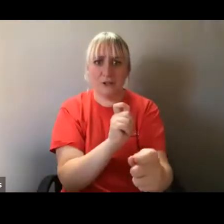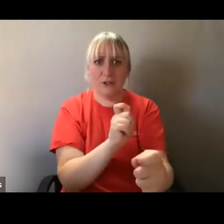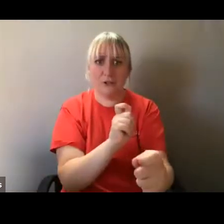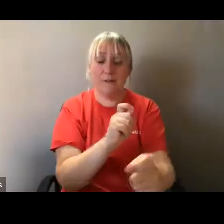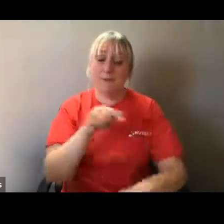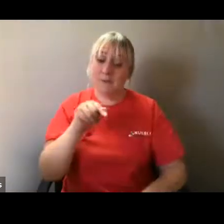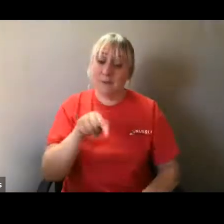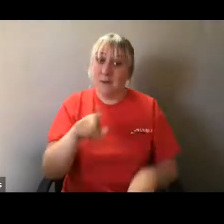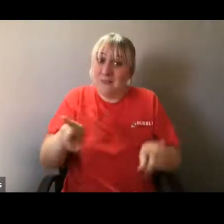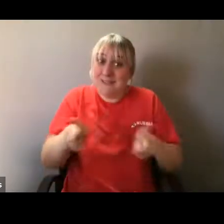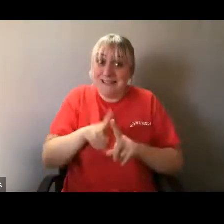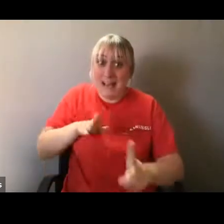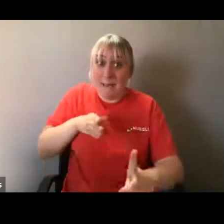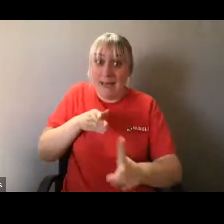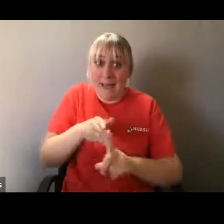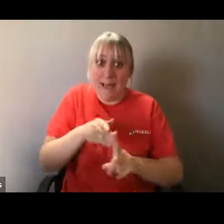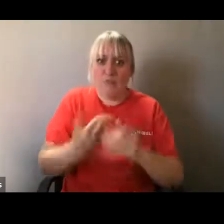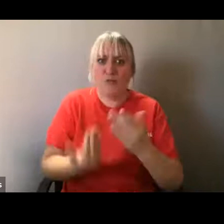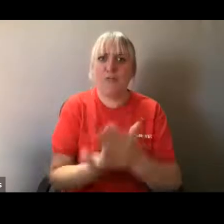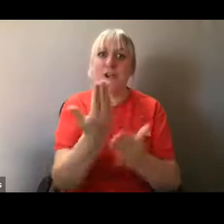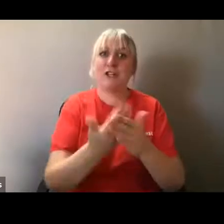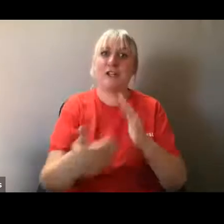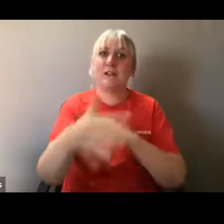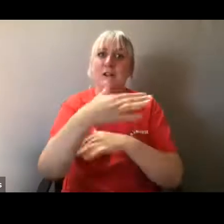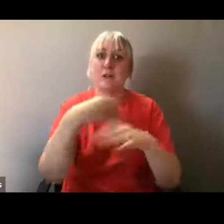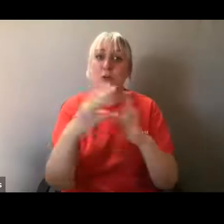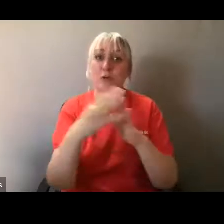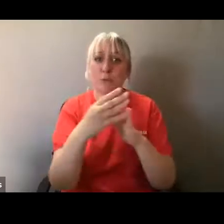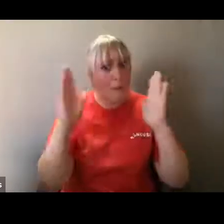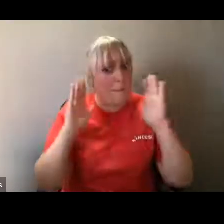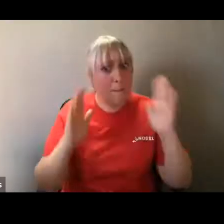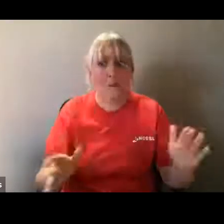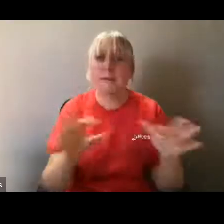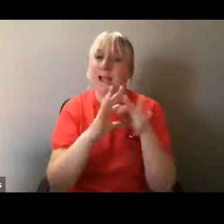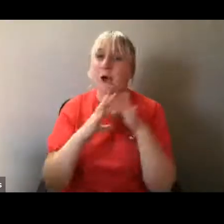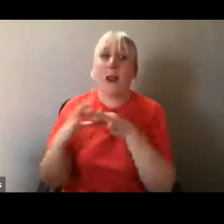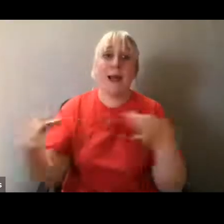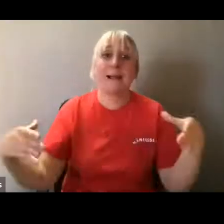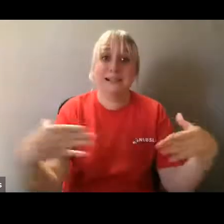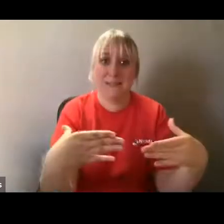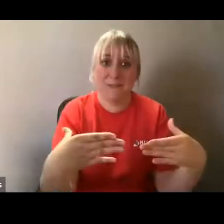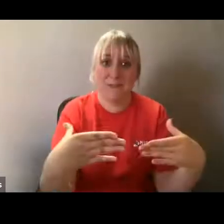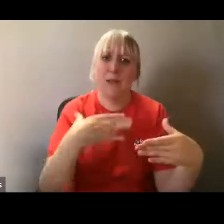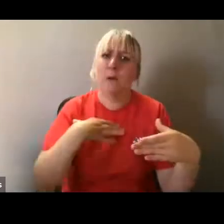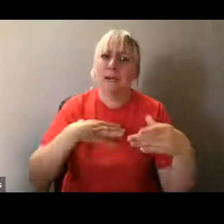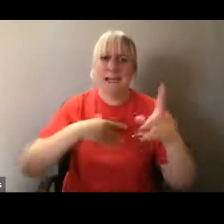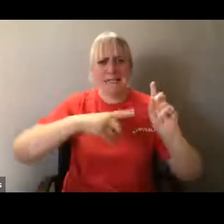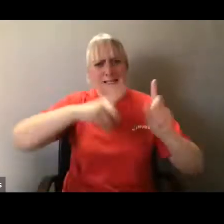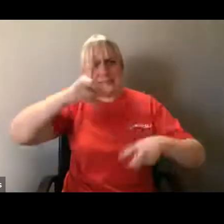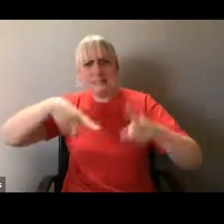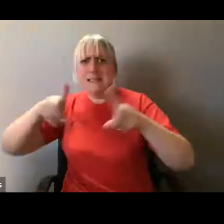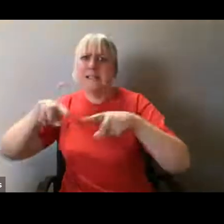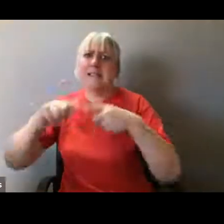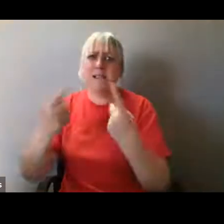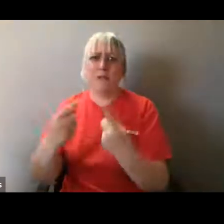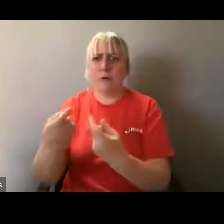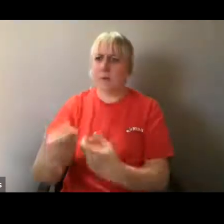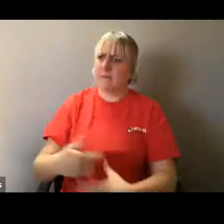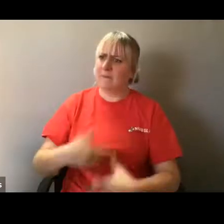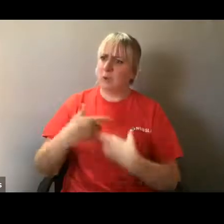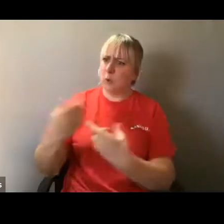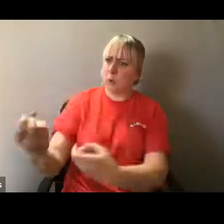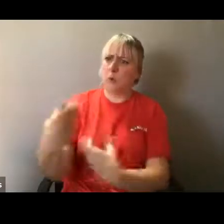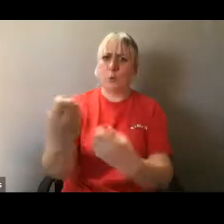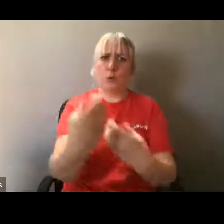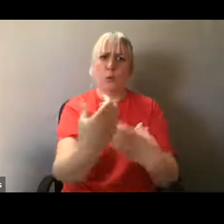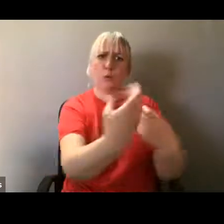model must be carried out as a collective endeavour, informed by the diverse experiences and perspectives of a range of